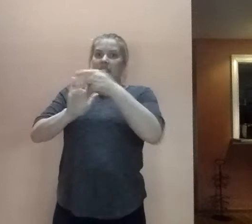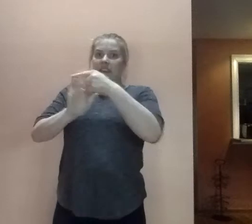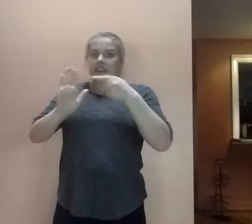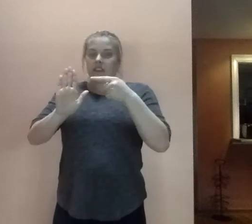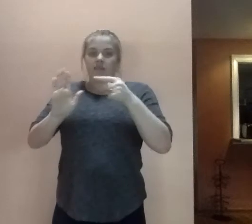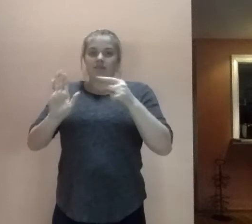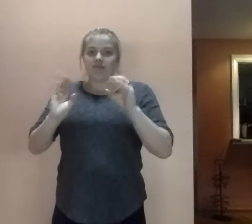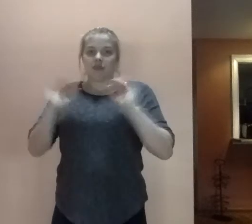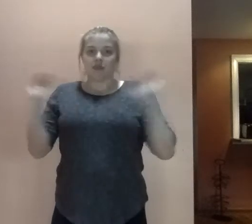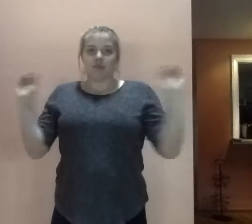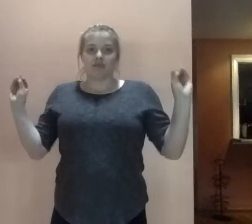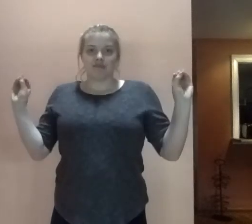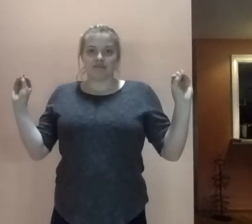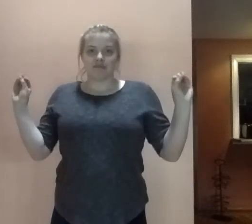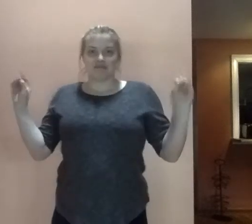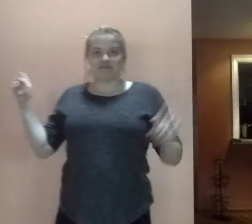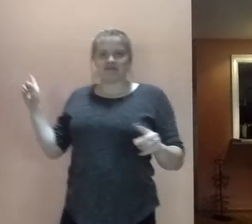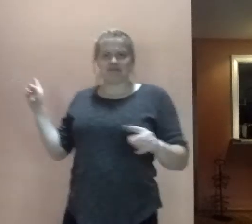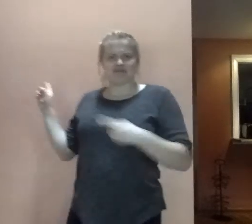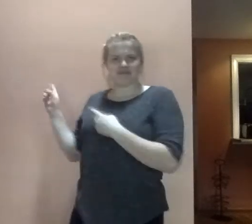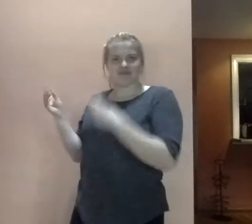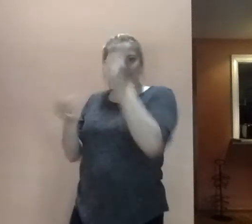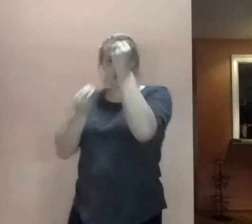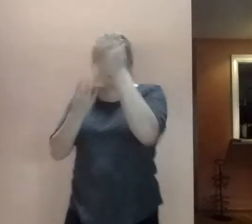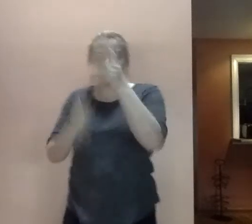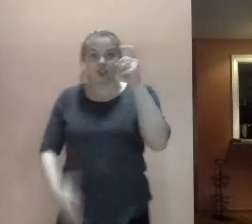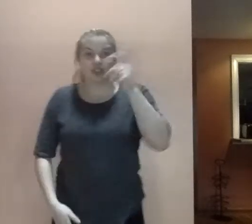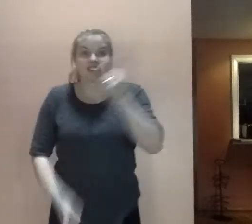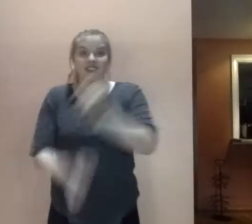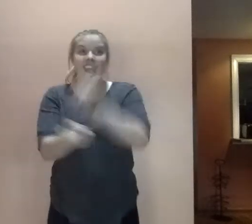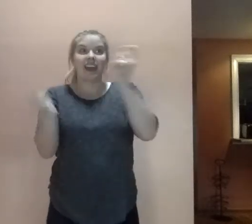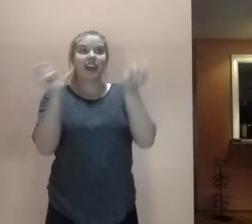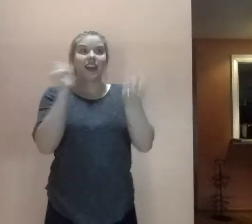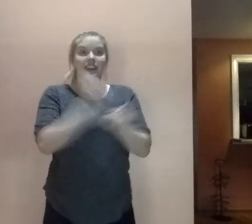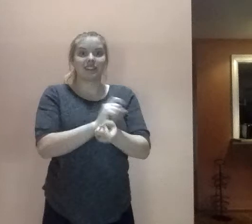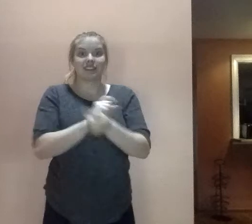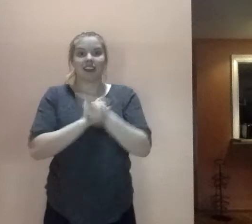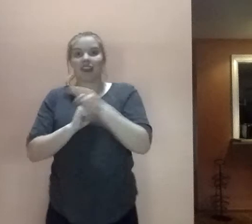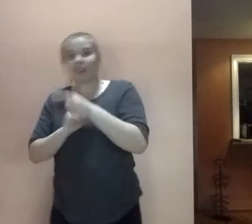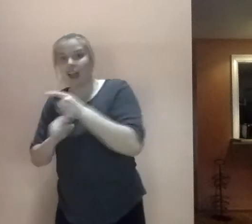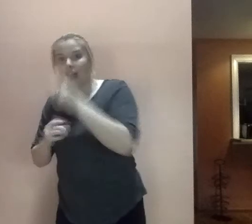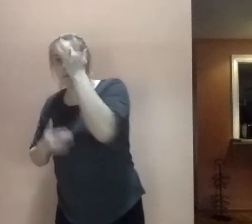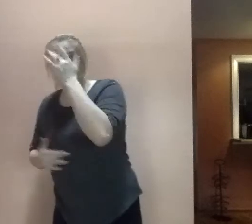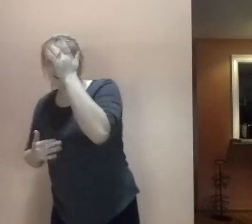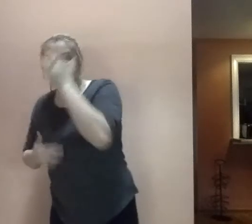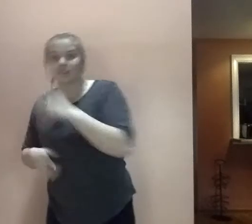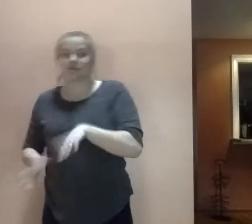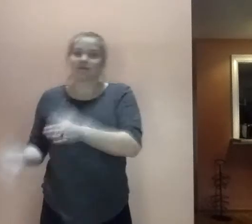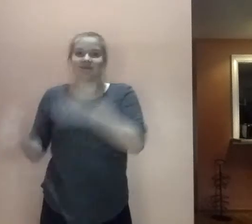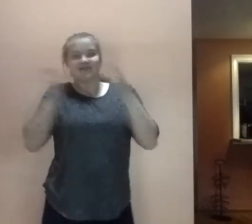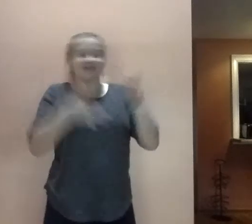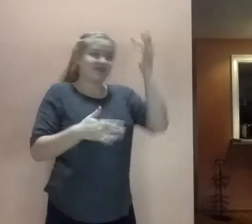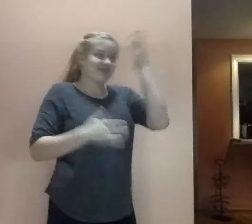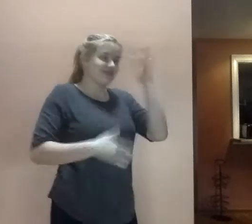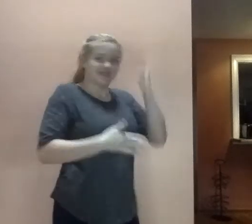chicken. Why would the American Cancer Society tell people to switch from eating one carcinogenic food to another when a Harvard University study showed that men with